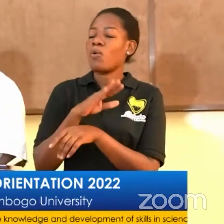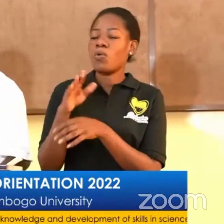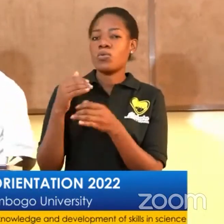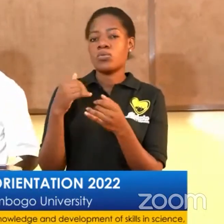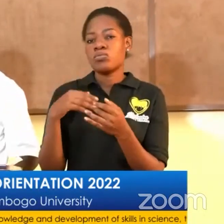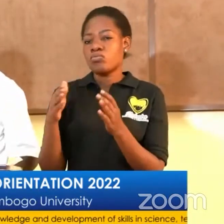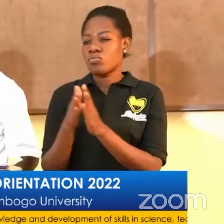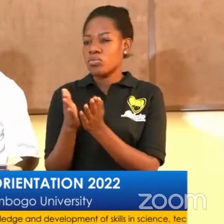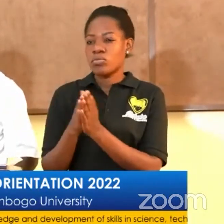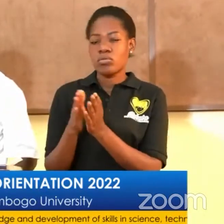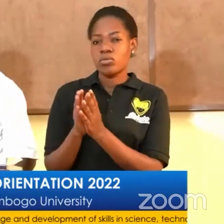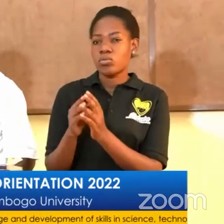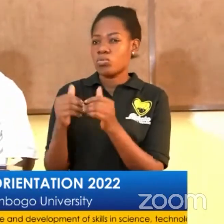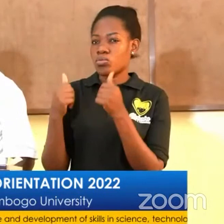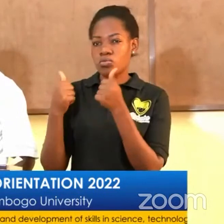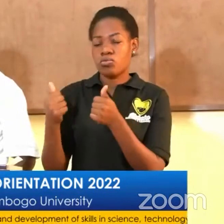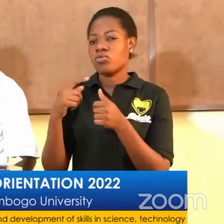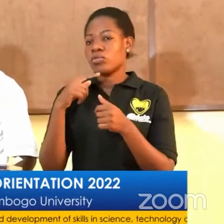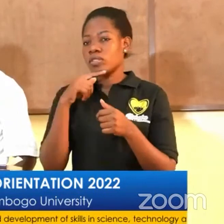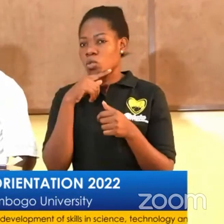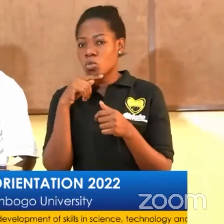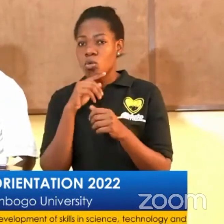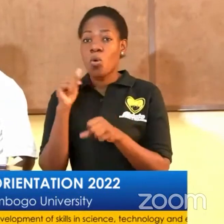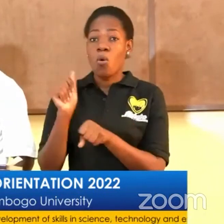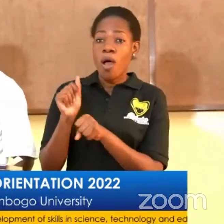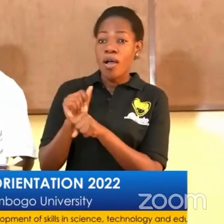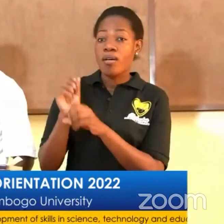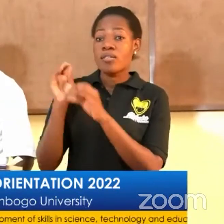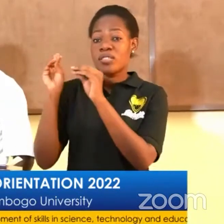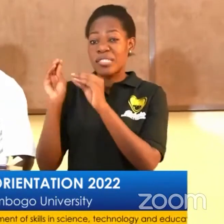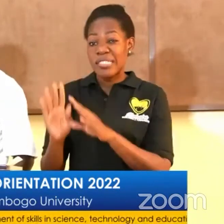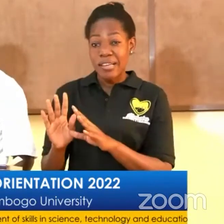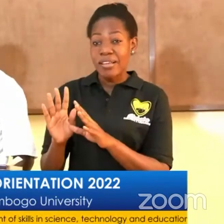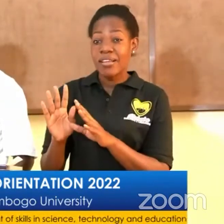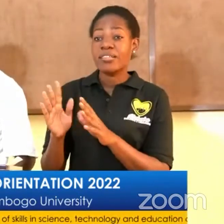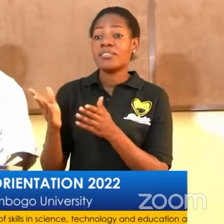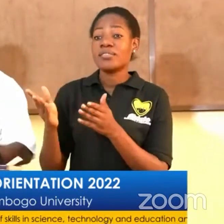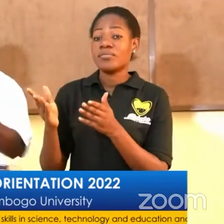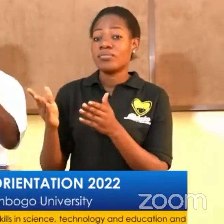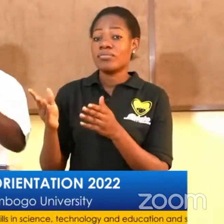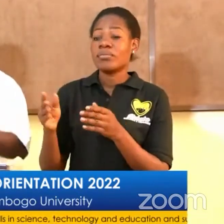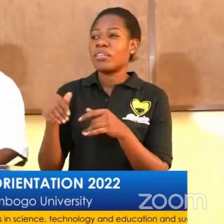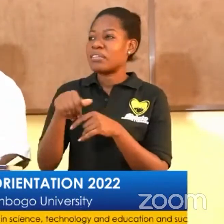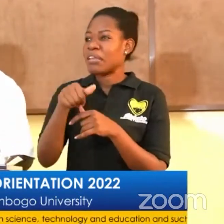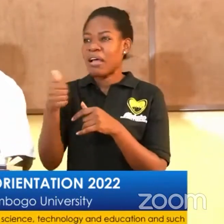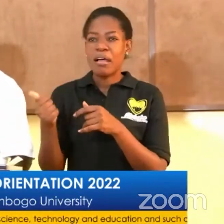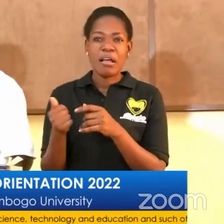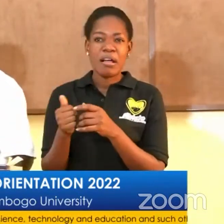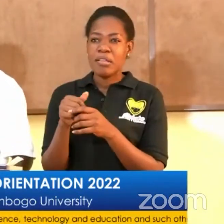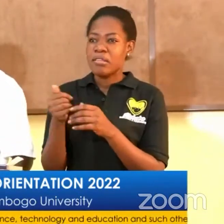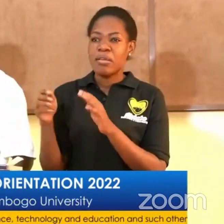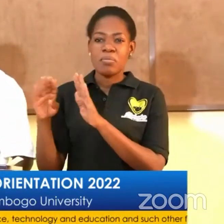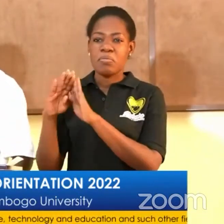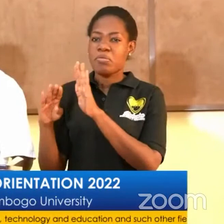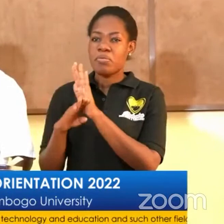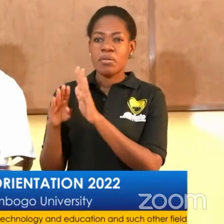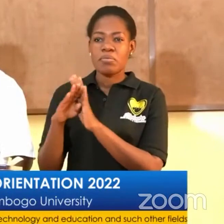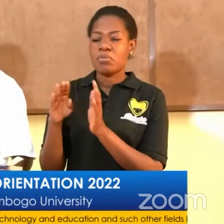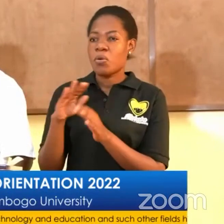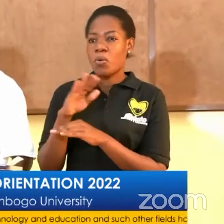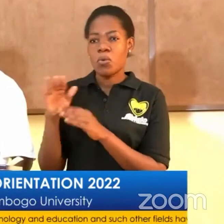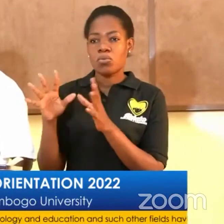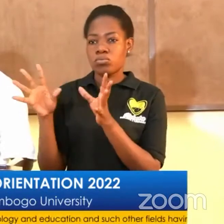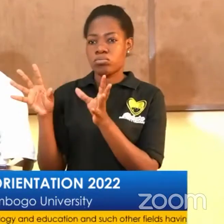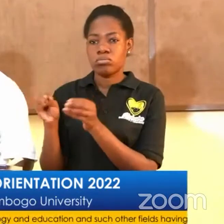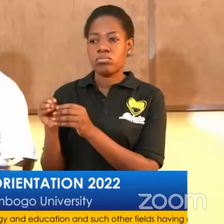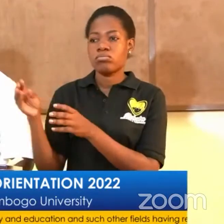for social workers, teachers, and other representations on other programs.